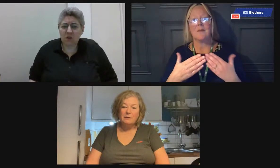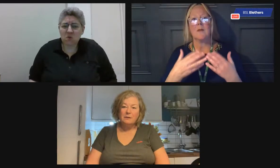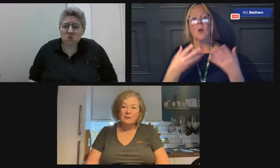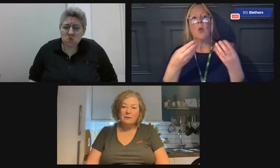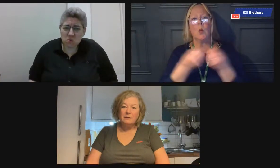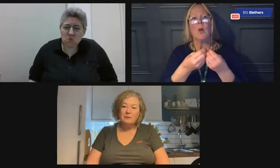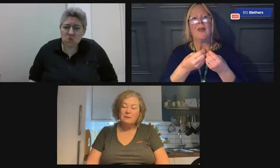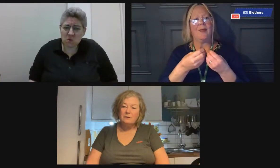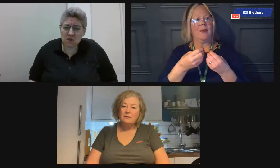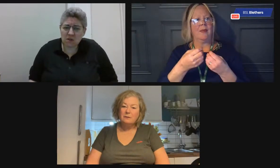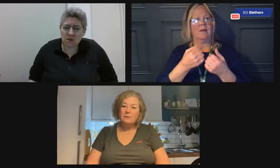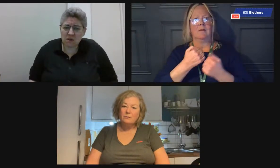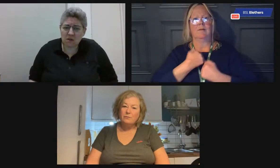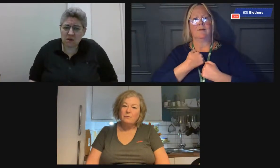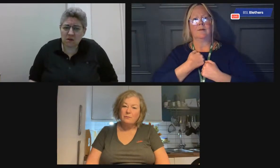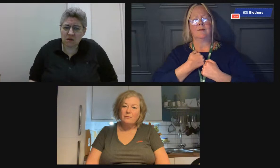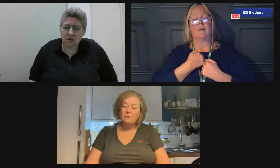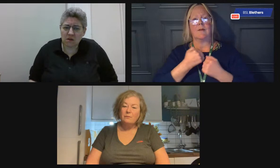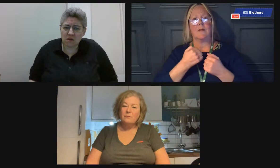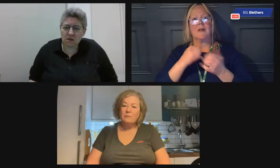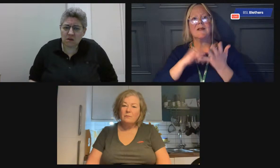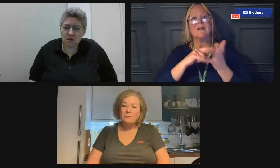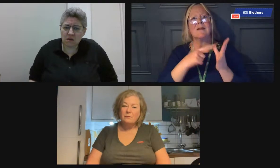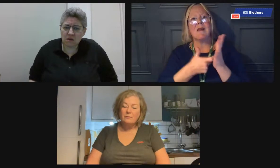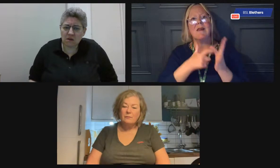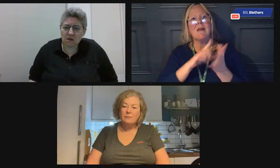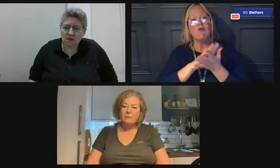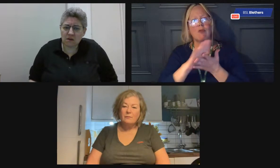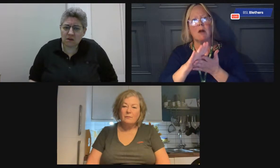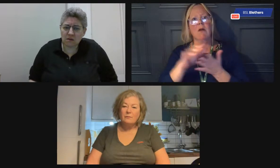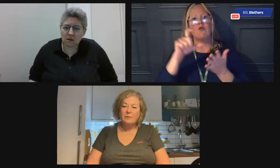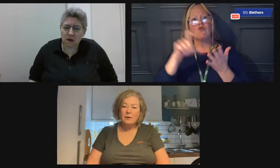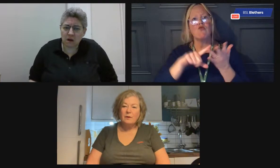Wow, Yes, yourself? yeah, with